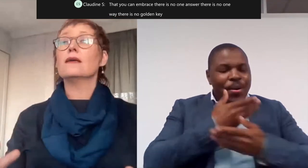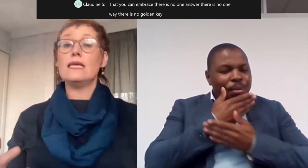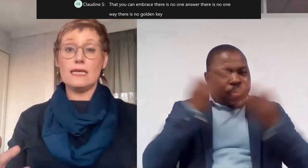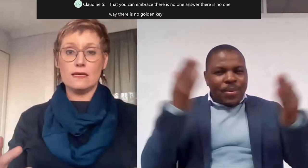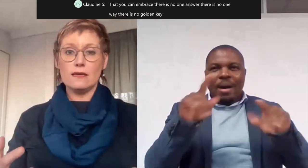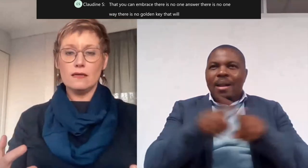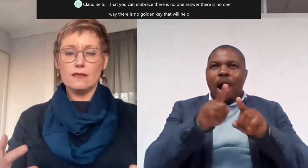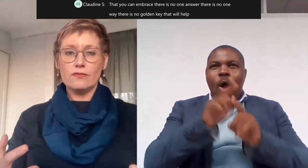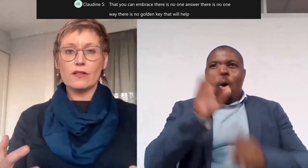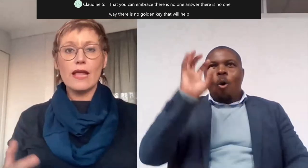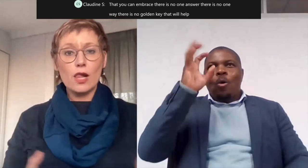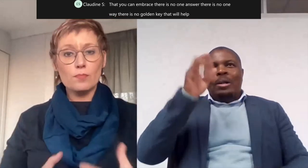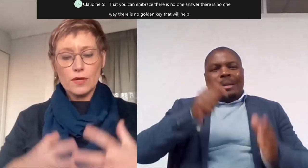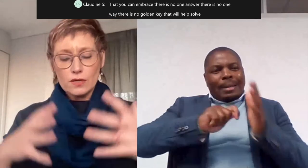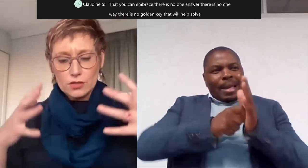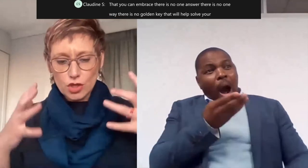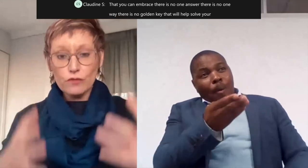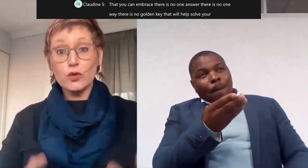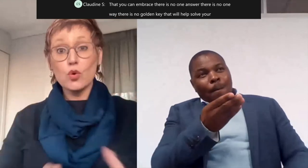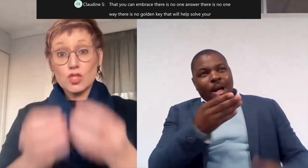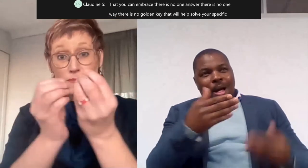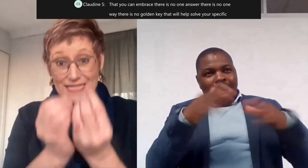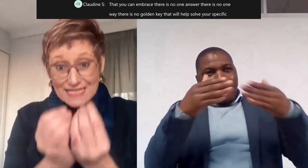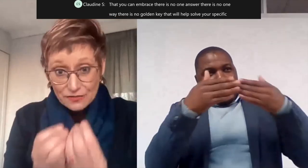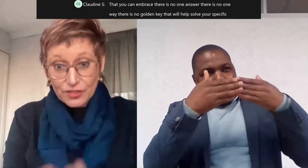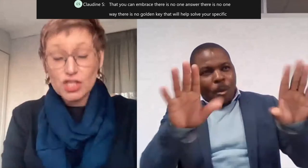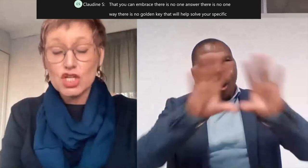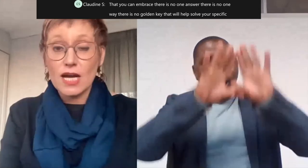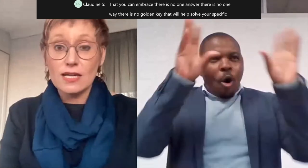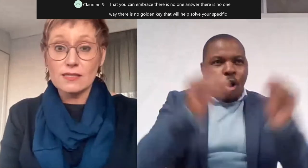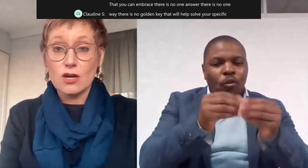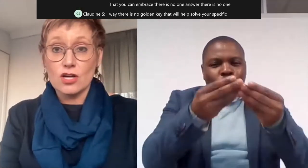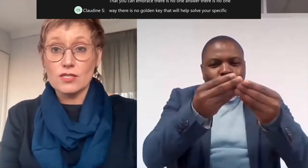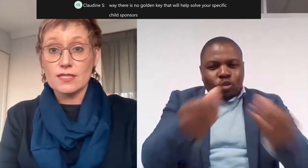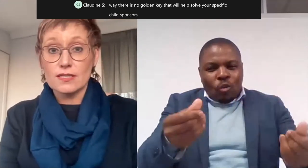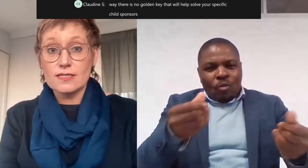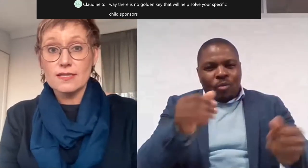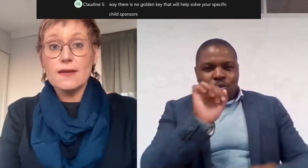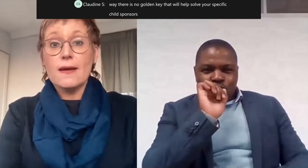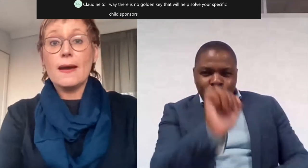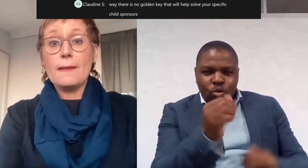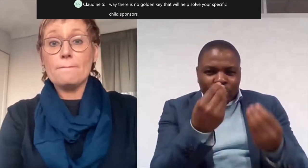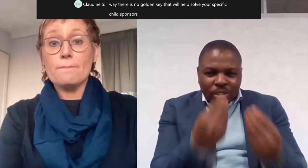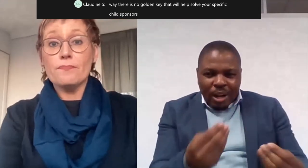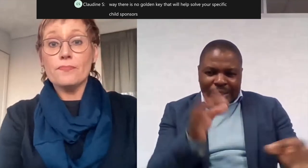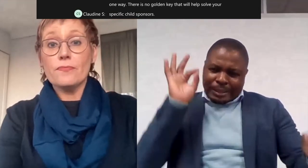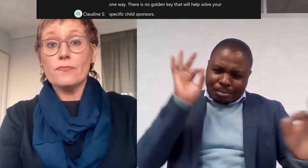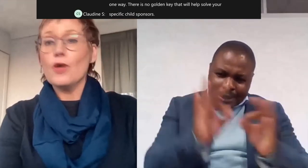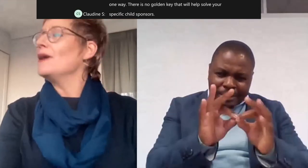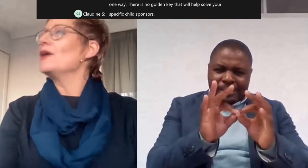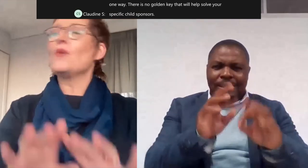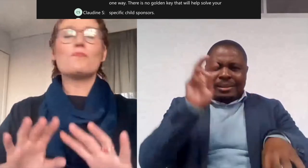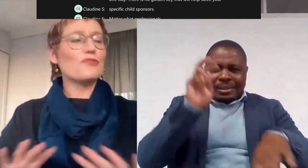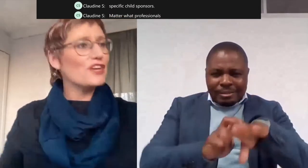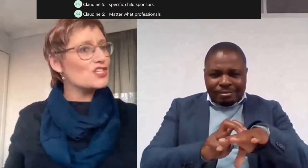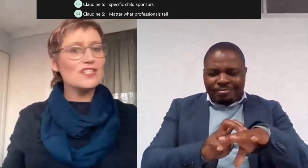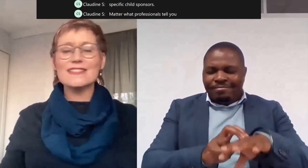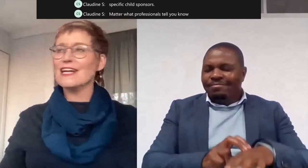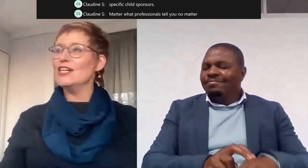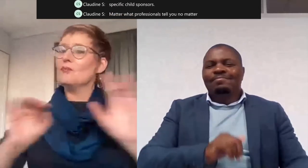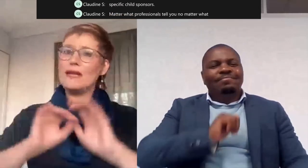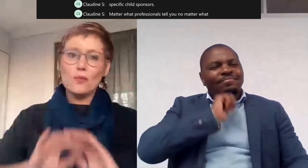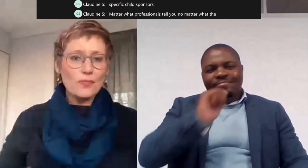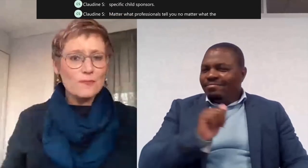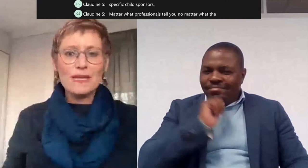golden key that'll help solve your specific child's answers. No matter what